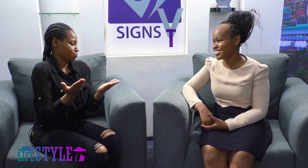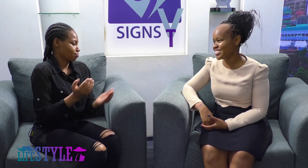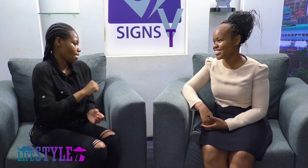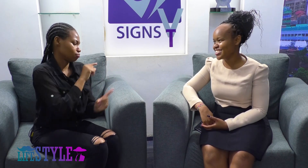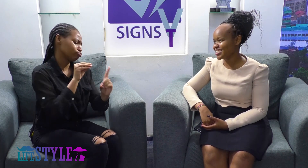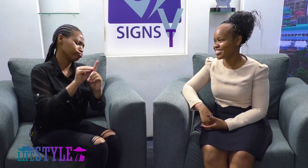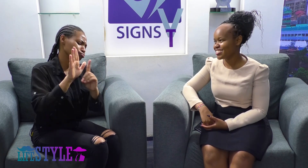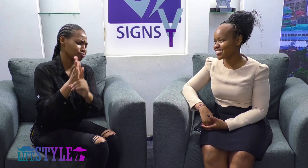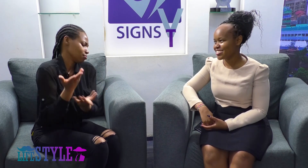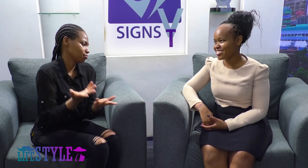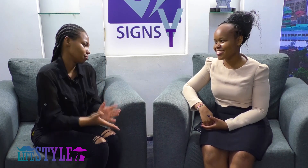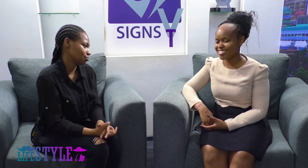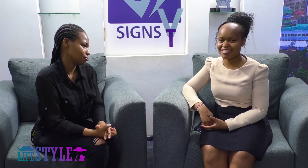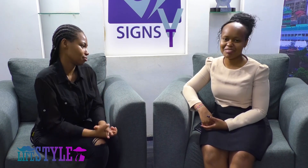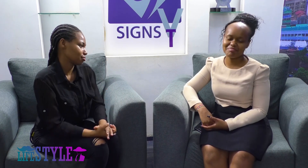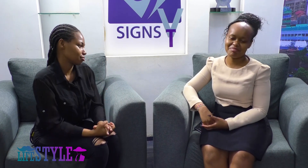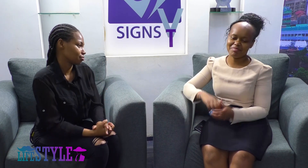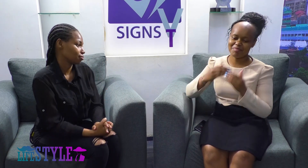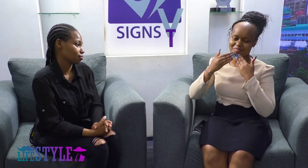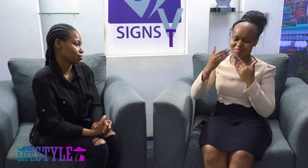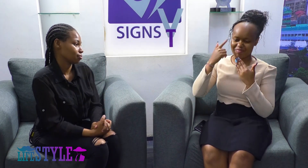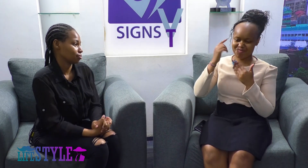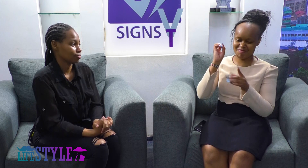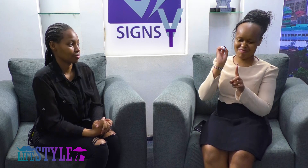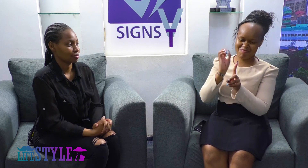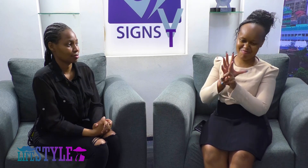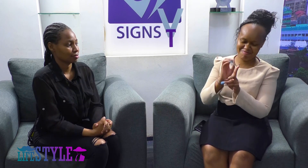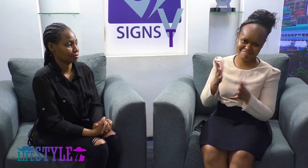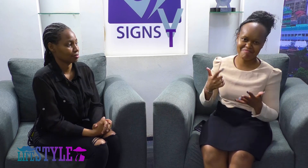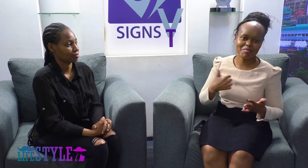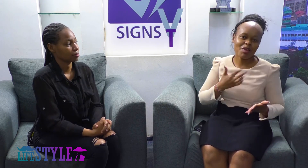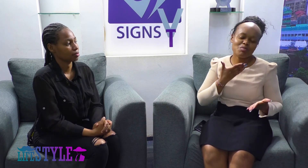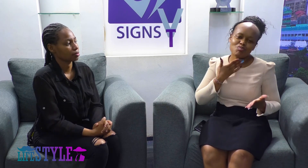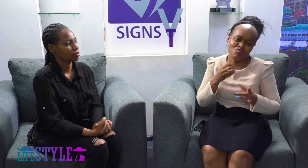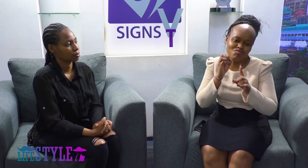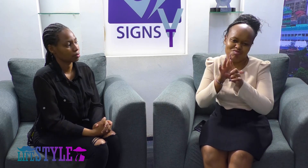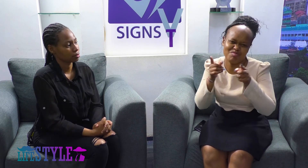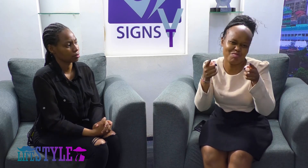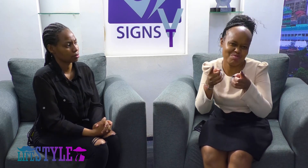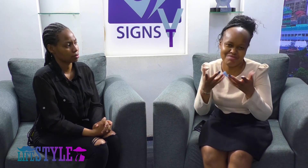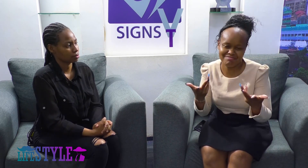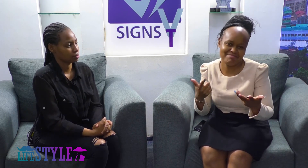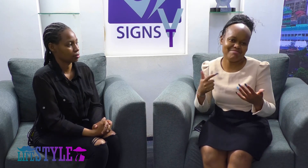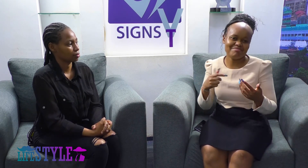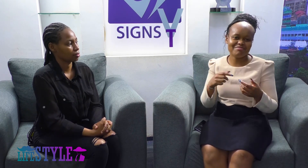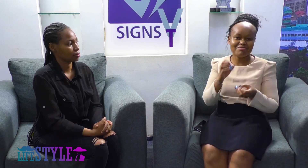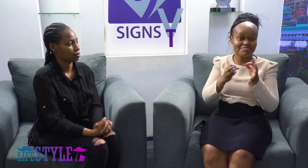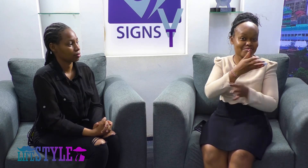the viewers, what advice can you tell them? Thank you so much. My advice